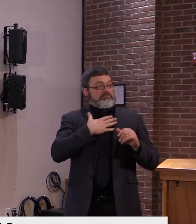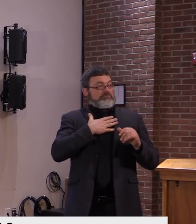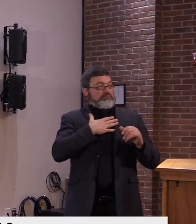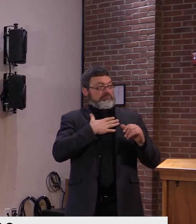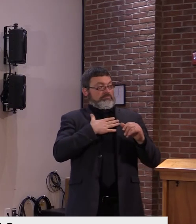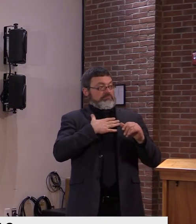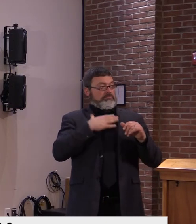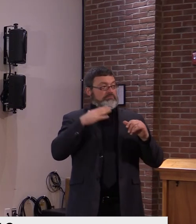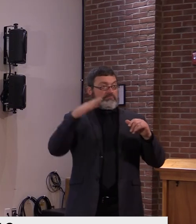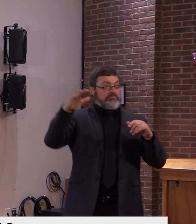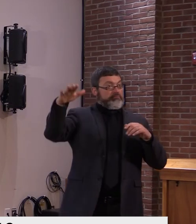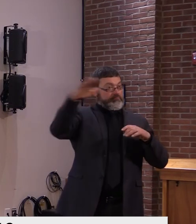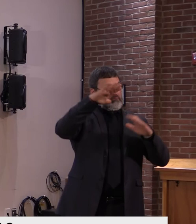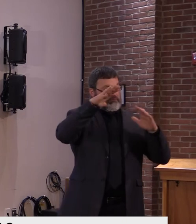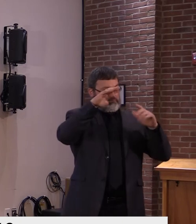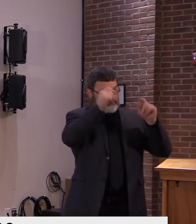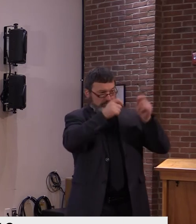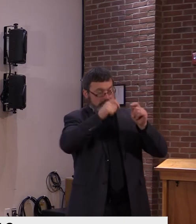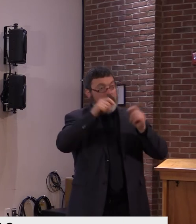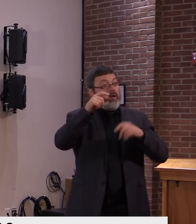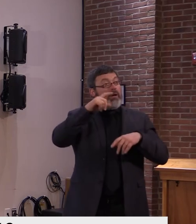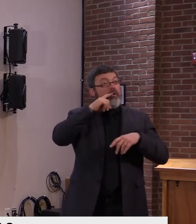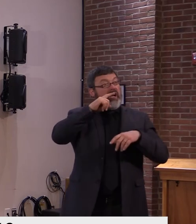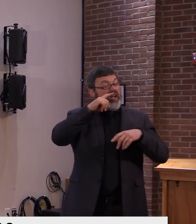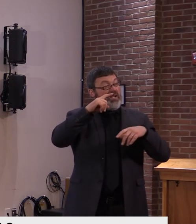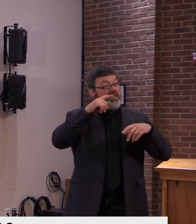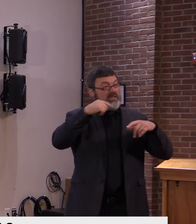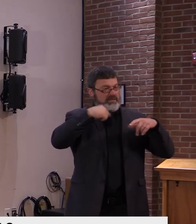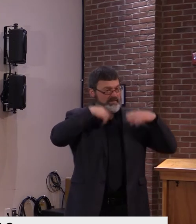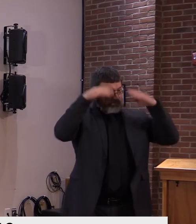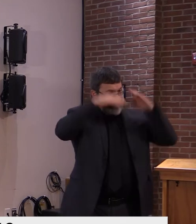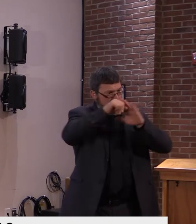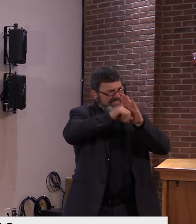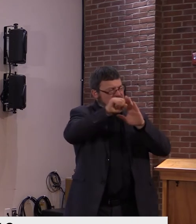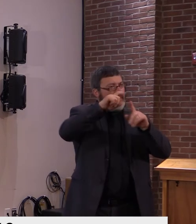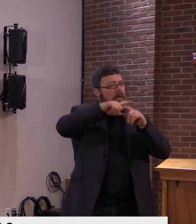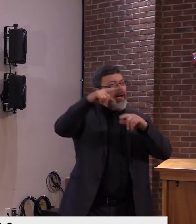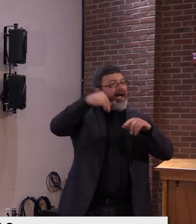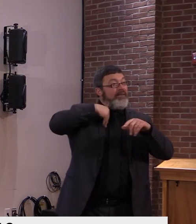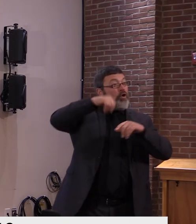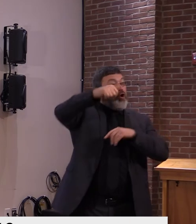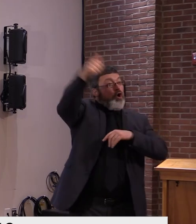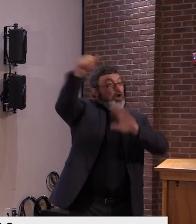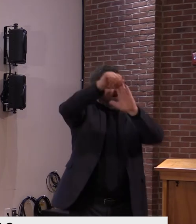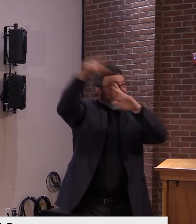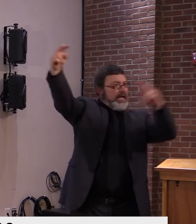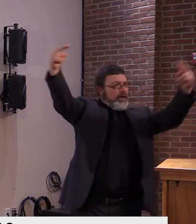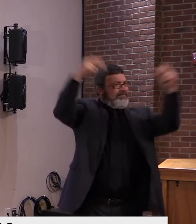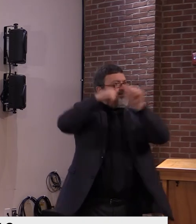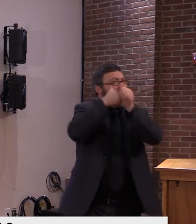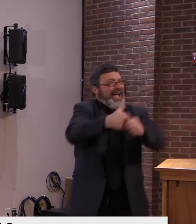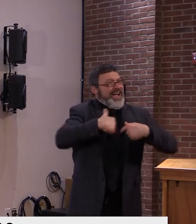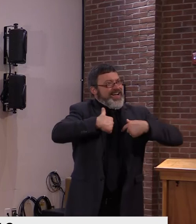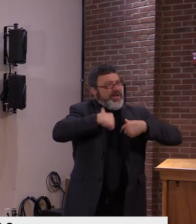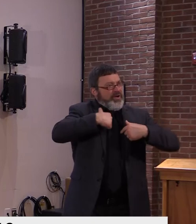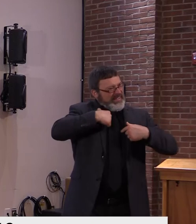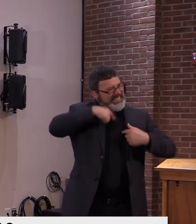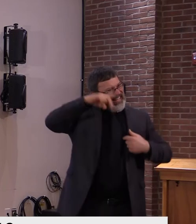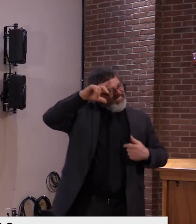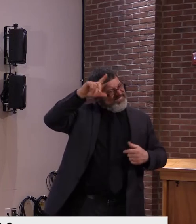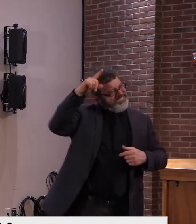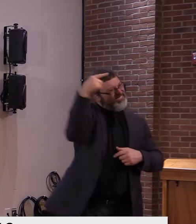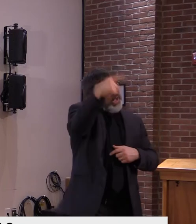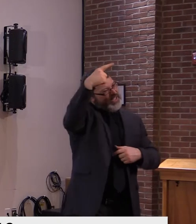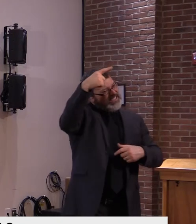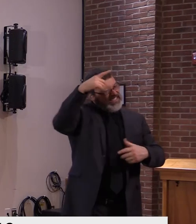done. Many ideas on their own, some in concert with the Centers for Disease Control. Secretary, do you have anything to add to